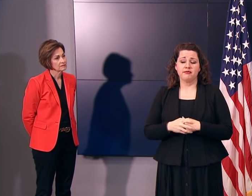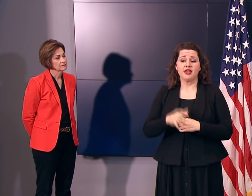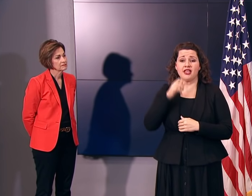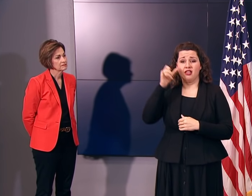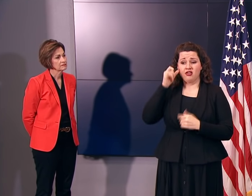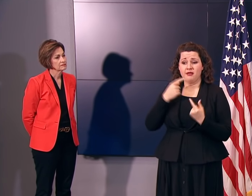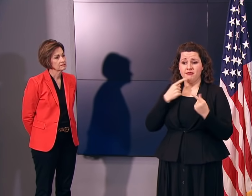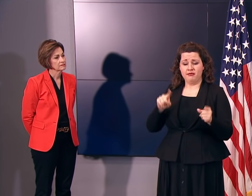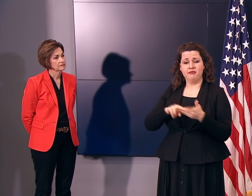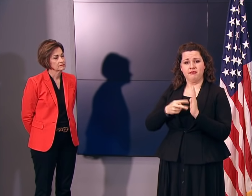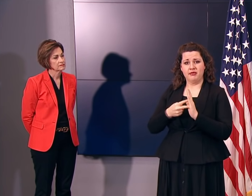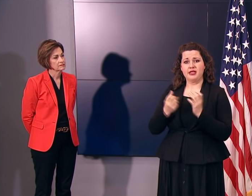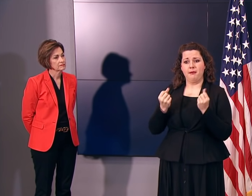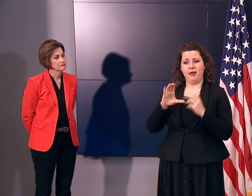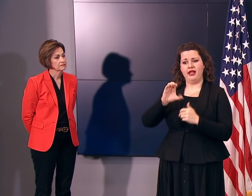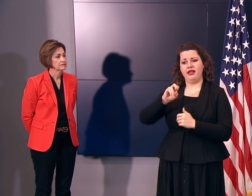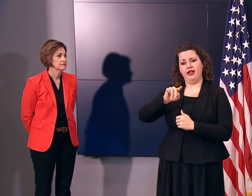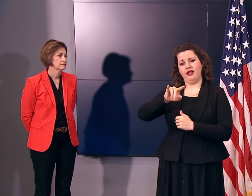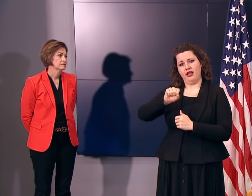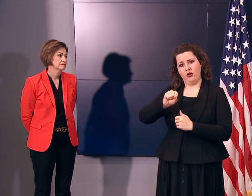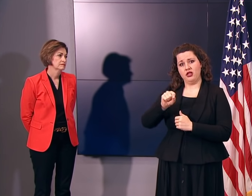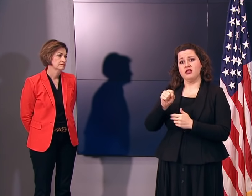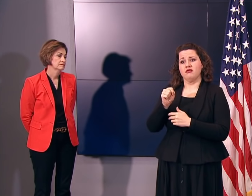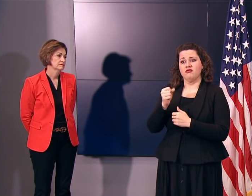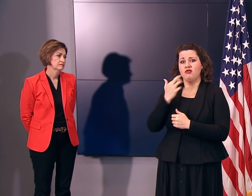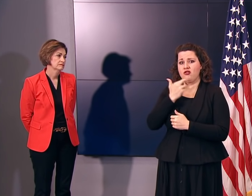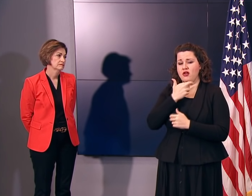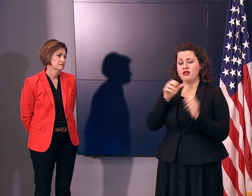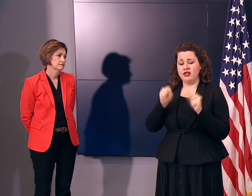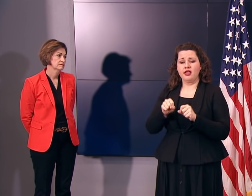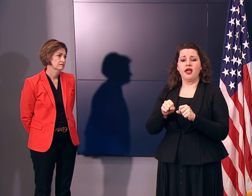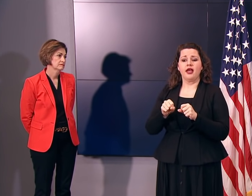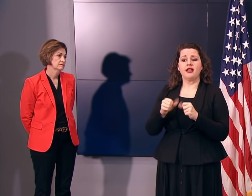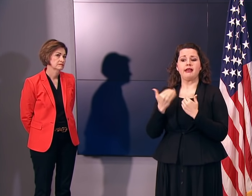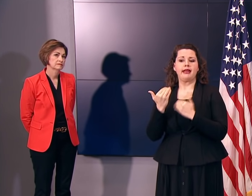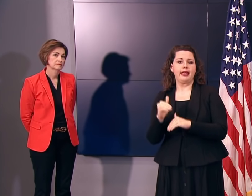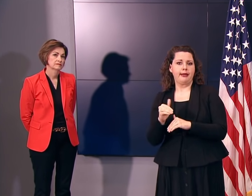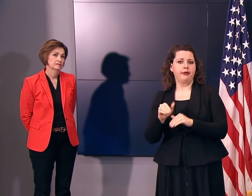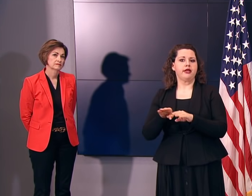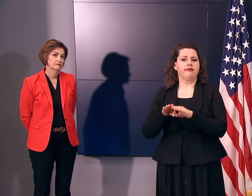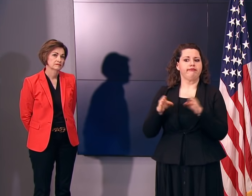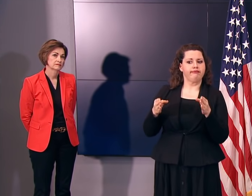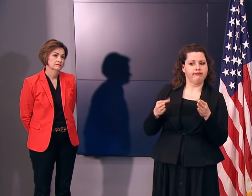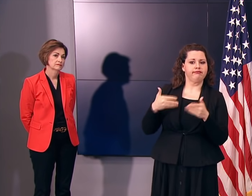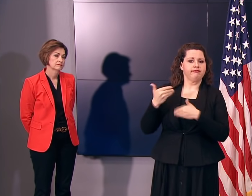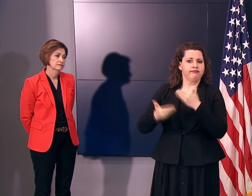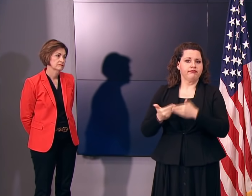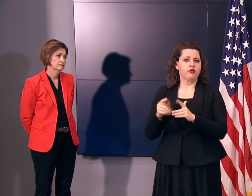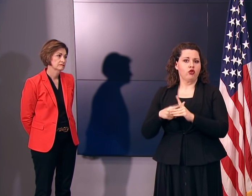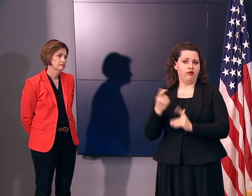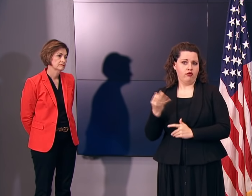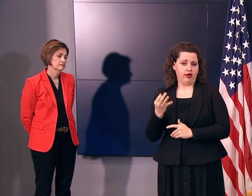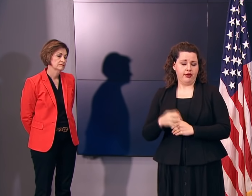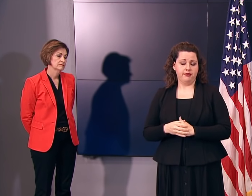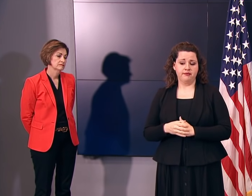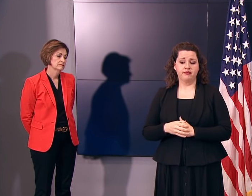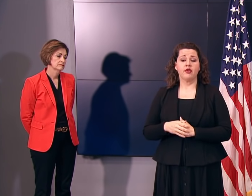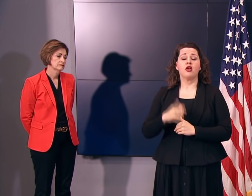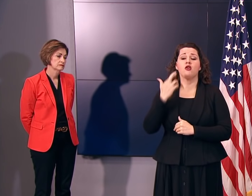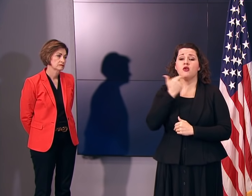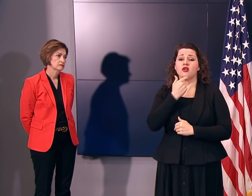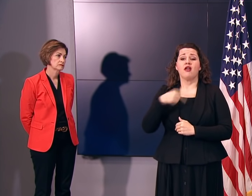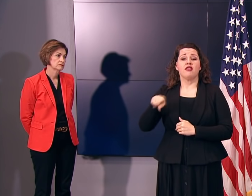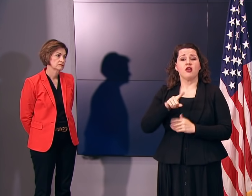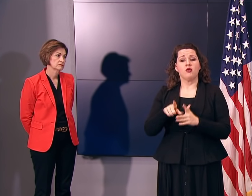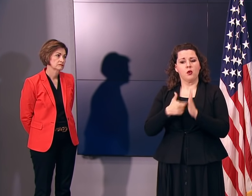allows restaurants in many counties to resume limited on-premises dining service starting Friday. Restaurants are required